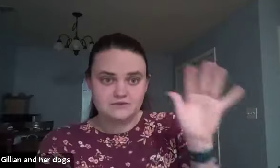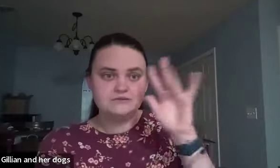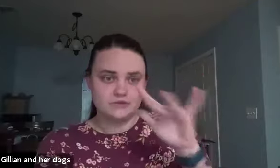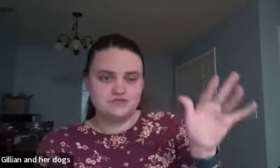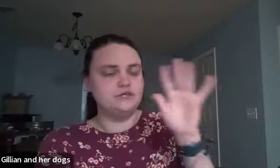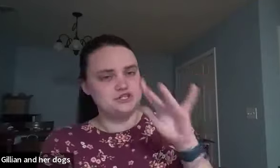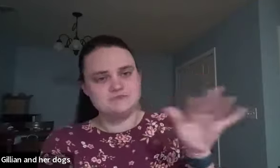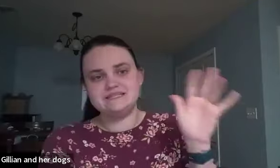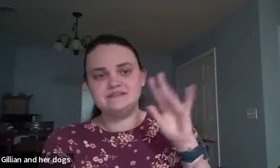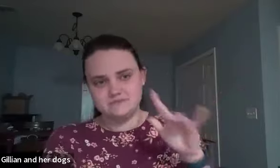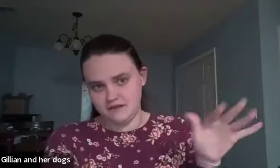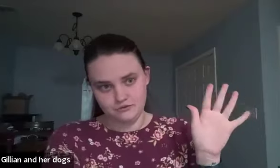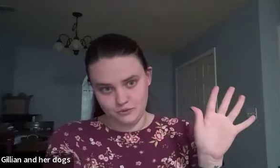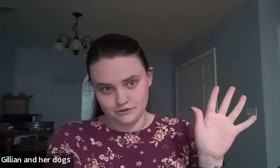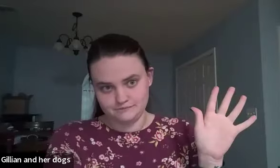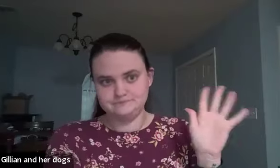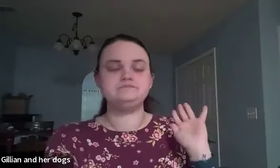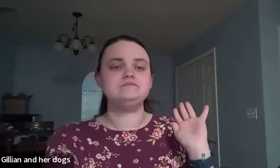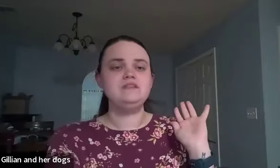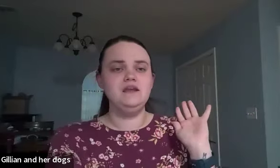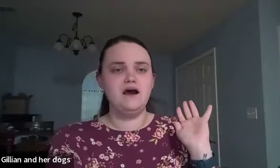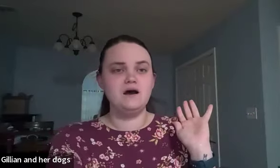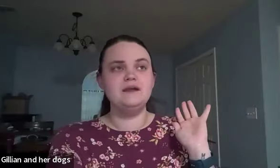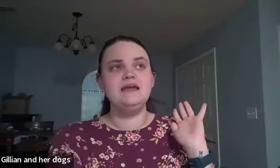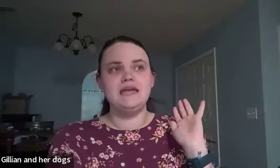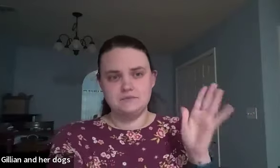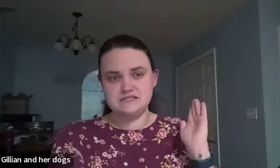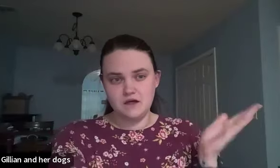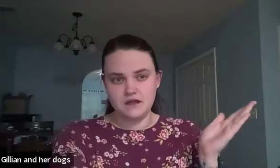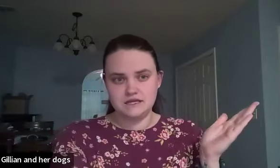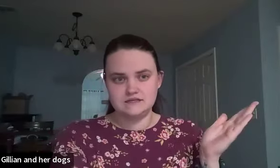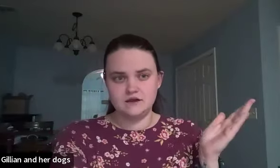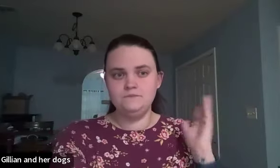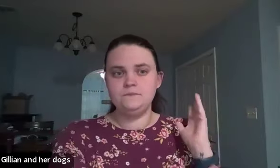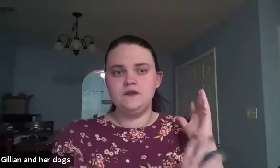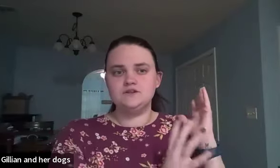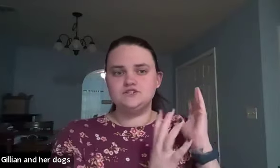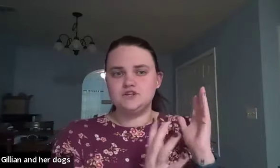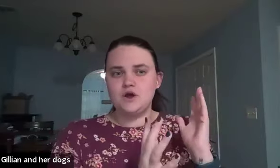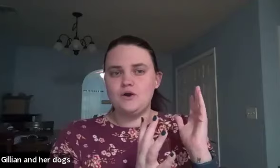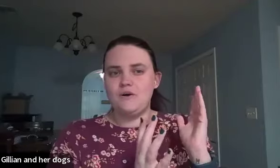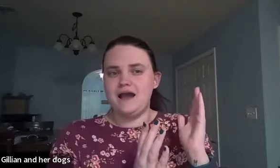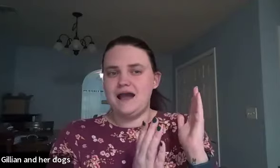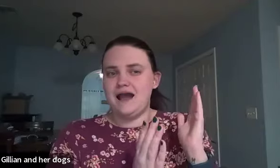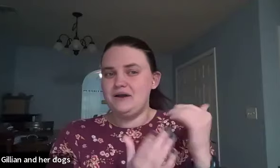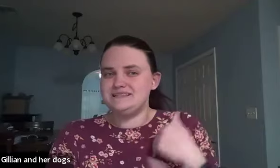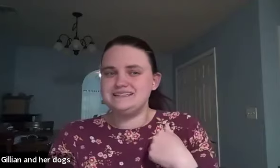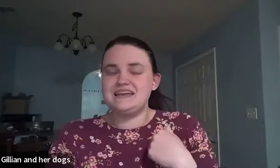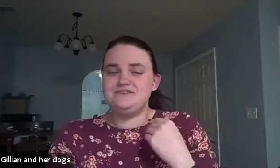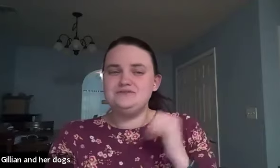spell, which is when you're just basically spelling out the word. It happens a lot in ASL. So I always like to say, if you